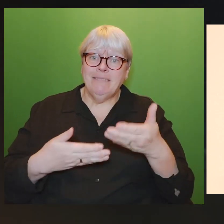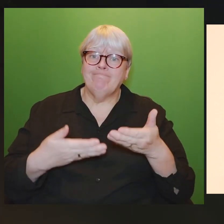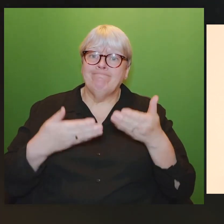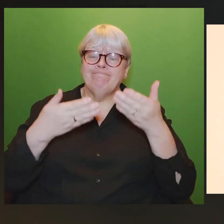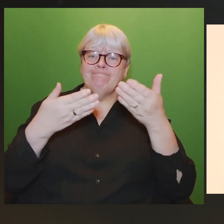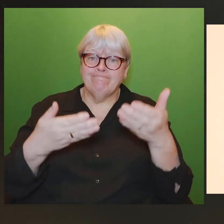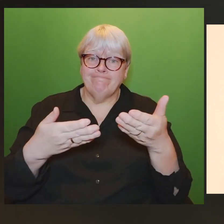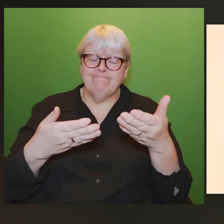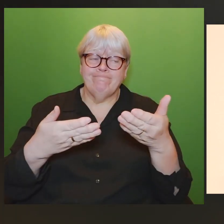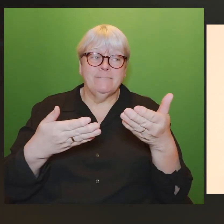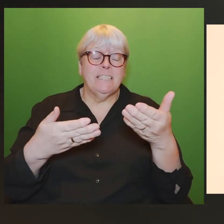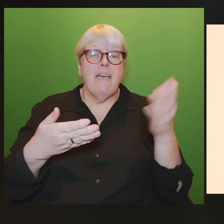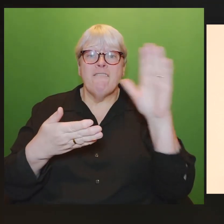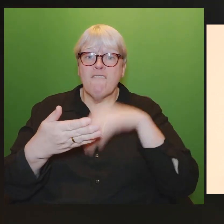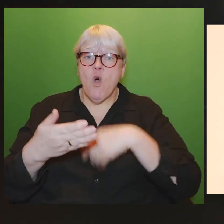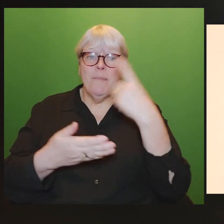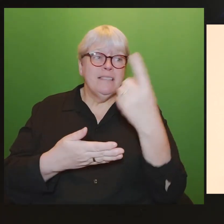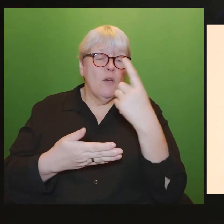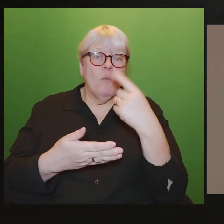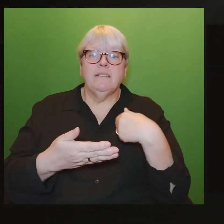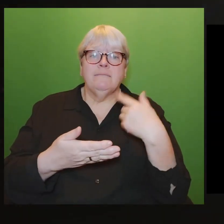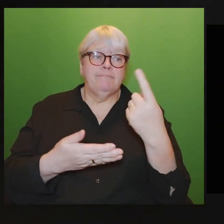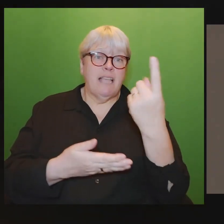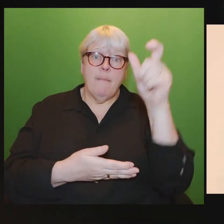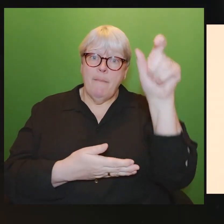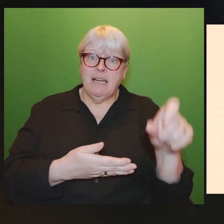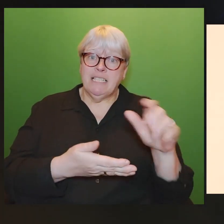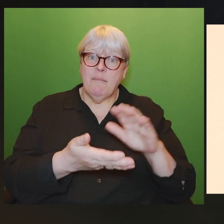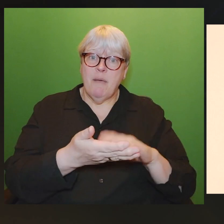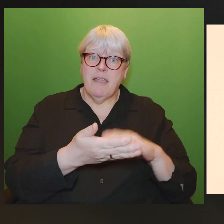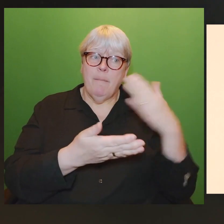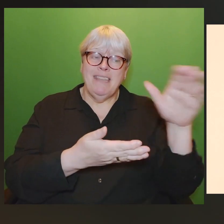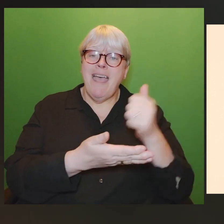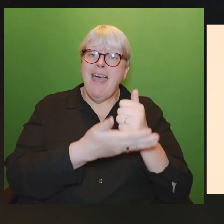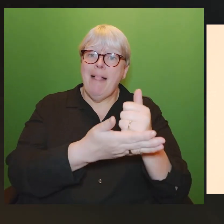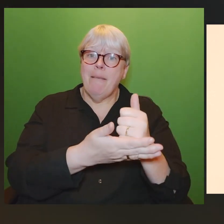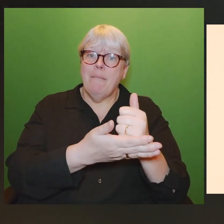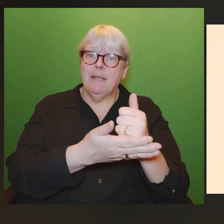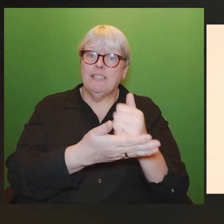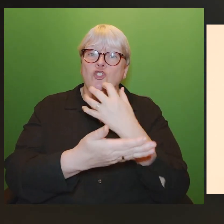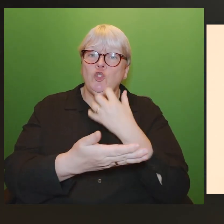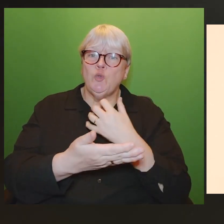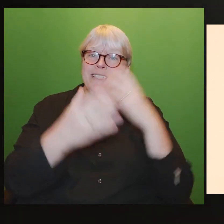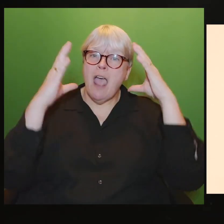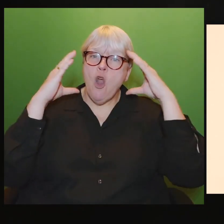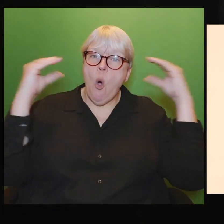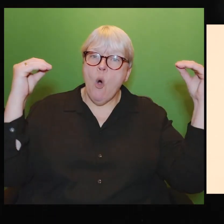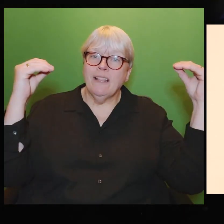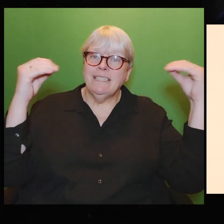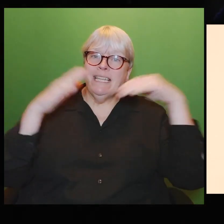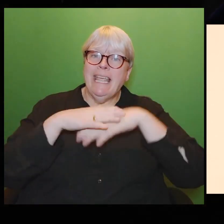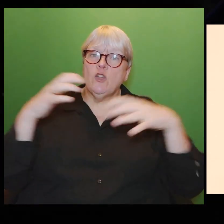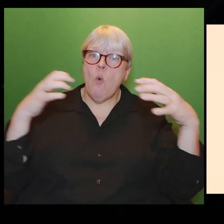others who are marginalised and treated badly. I think that's the most important question that we